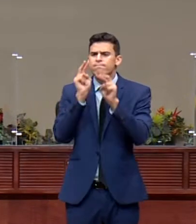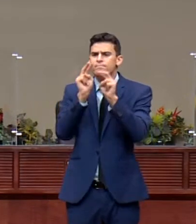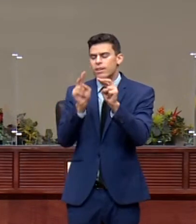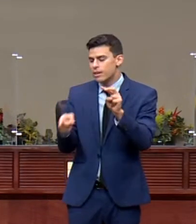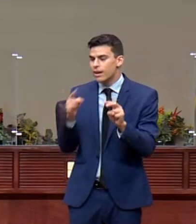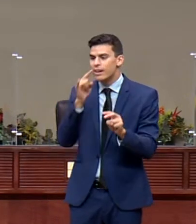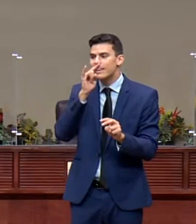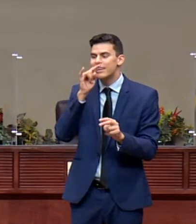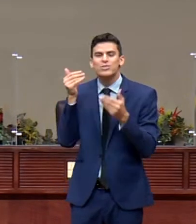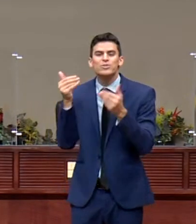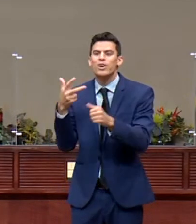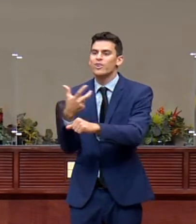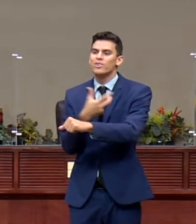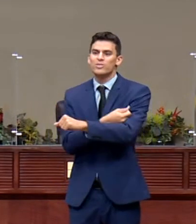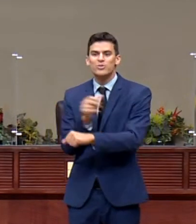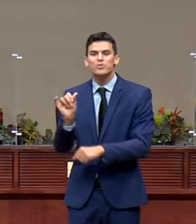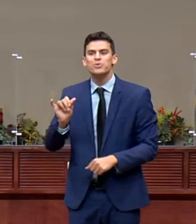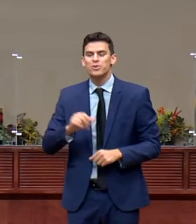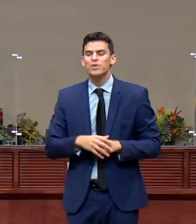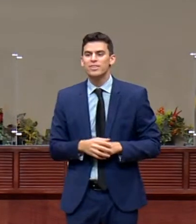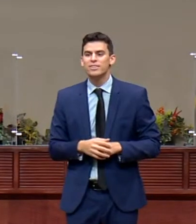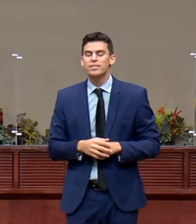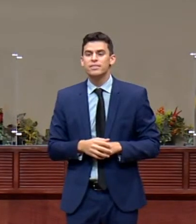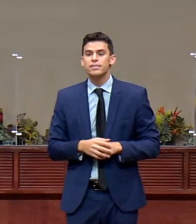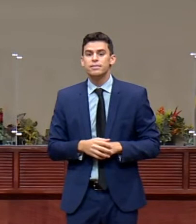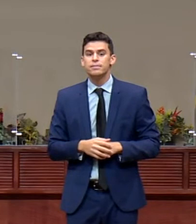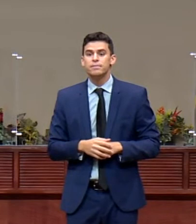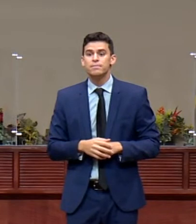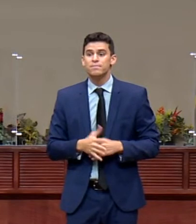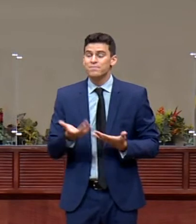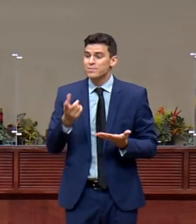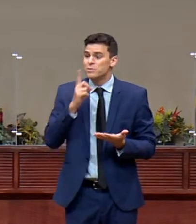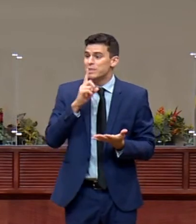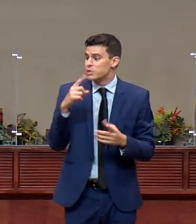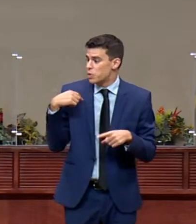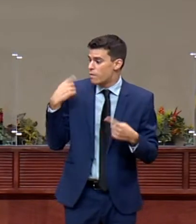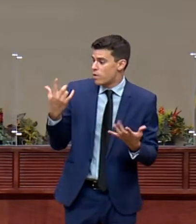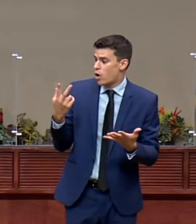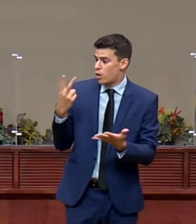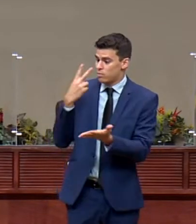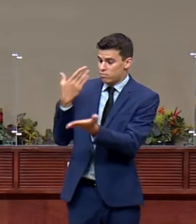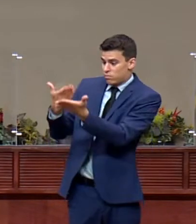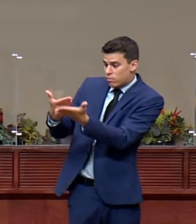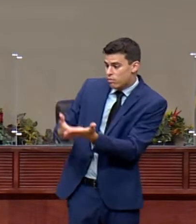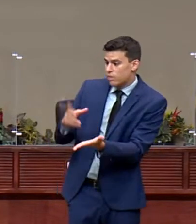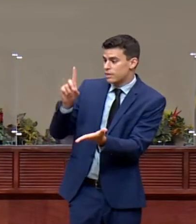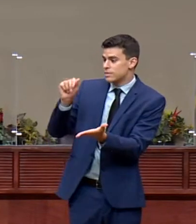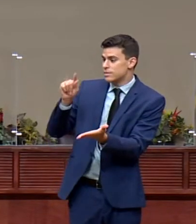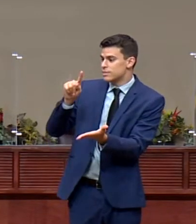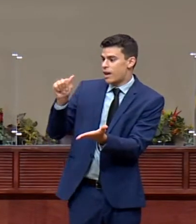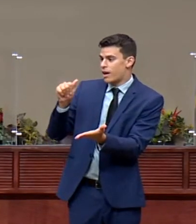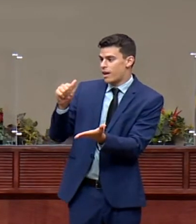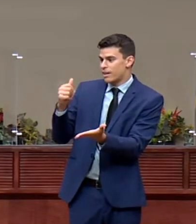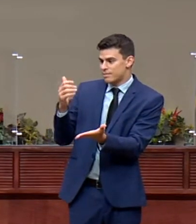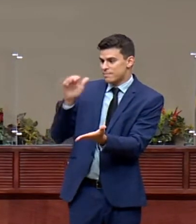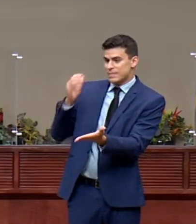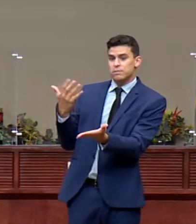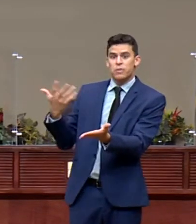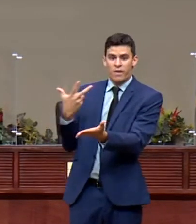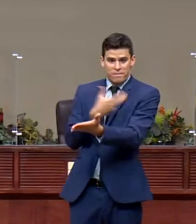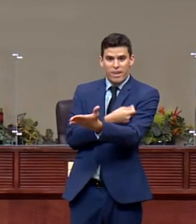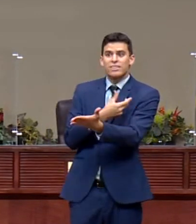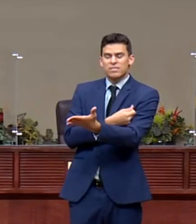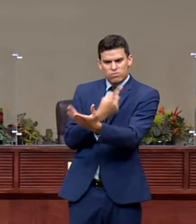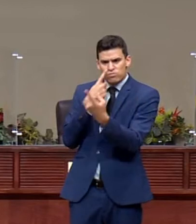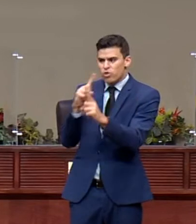too. As we've just said, the vaccine appears to be the best tool we have to get us out of this pandemic and be able to return to